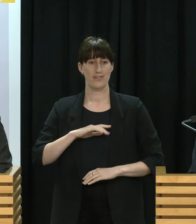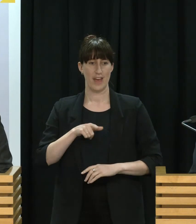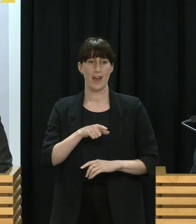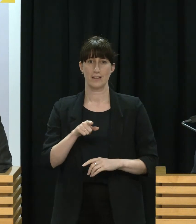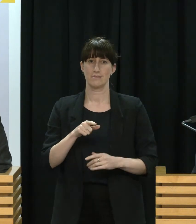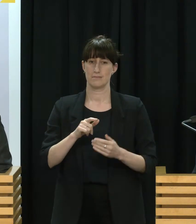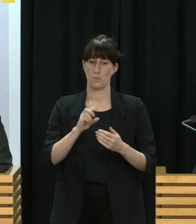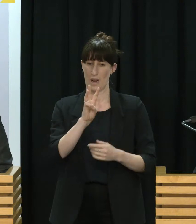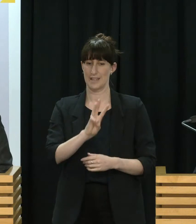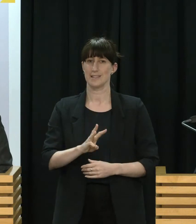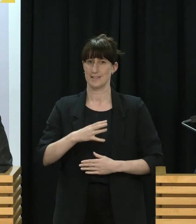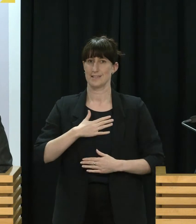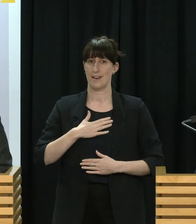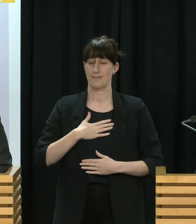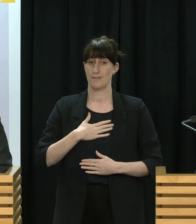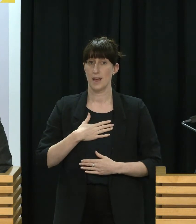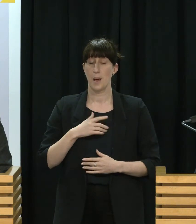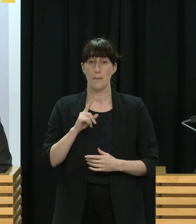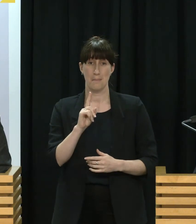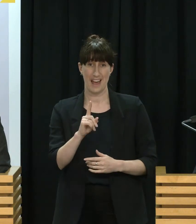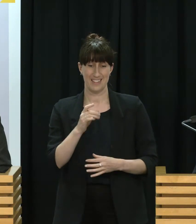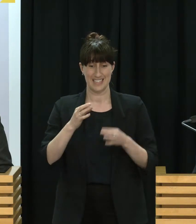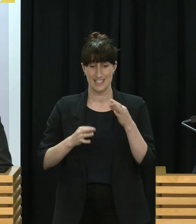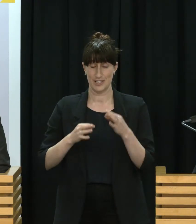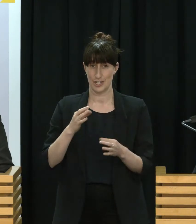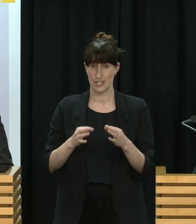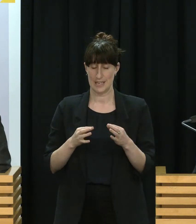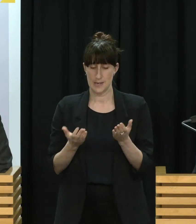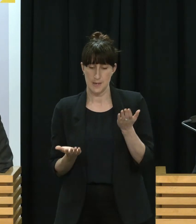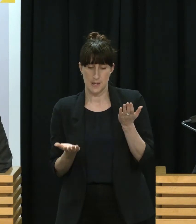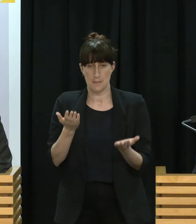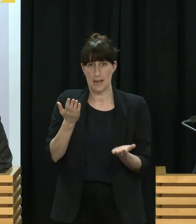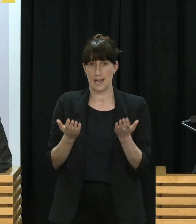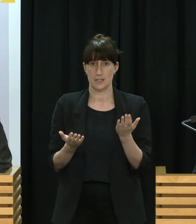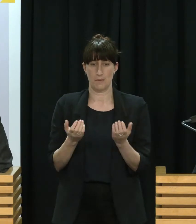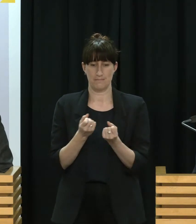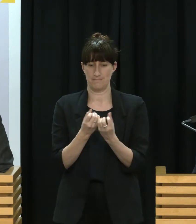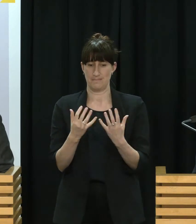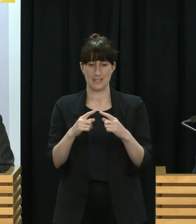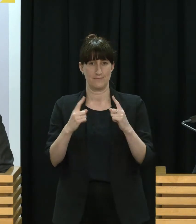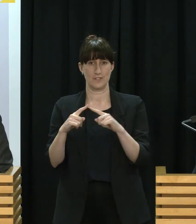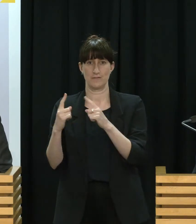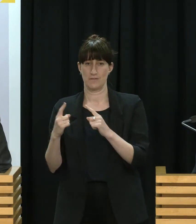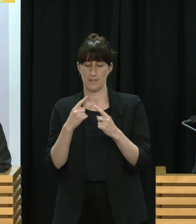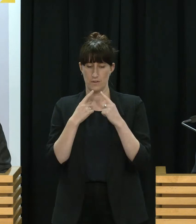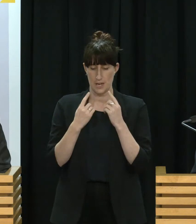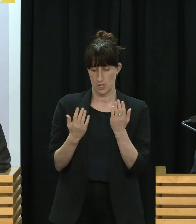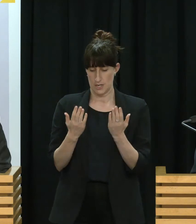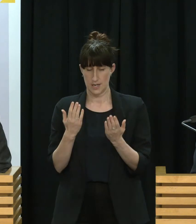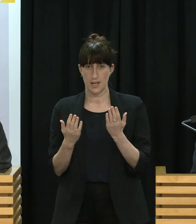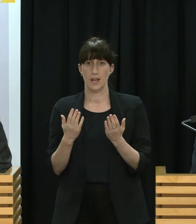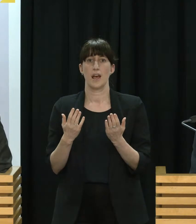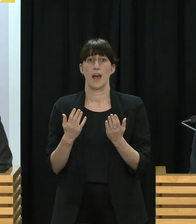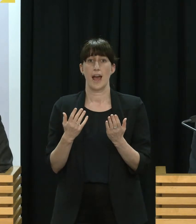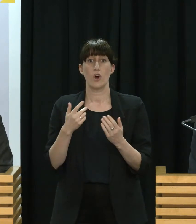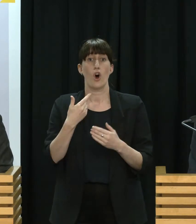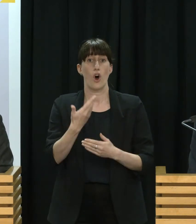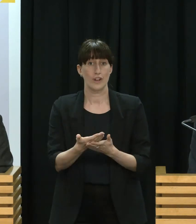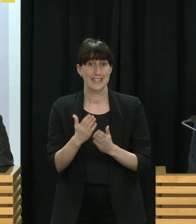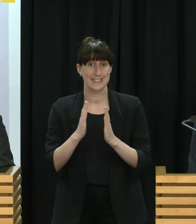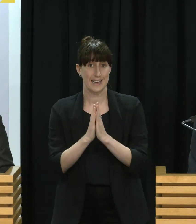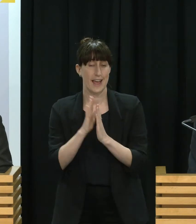finely balanced call, and we will make that decision based on all of that information on Sunday, and we'll be communicating that on